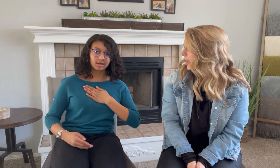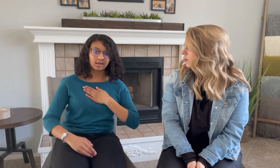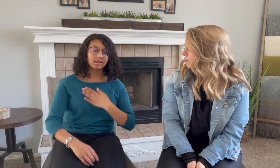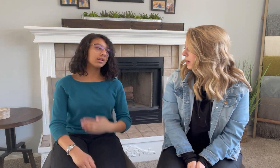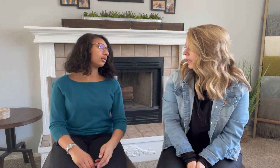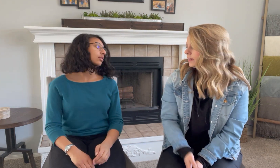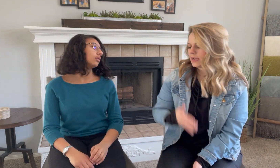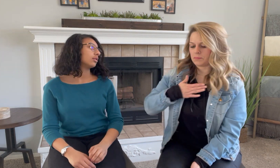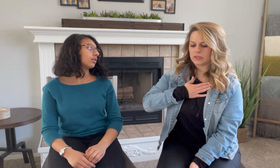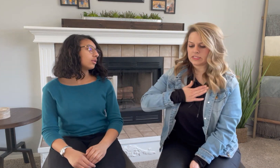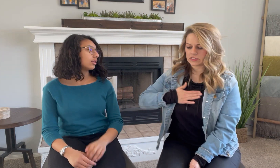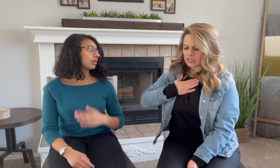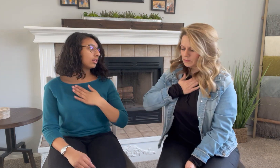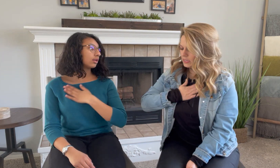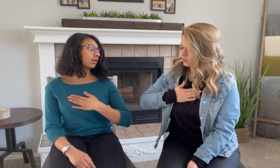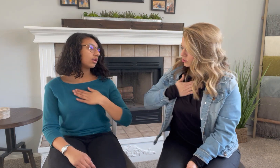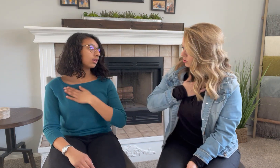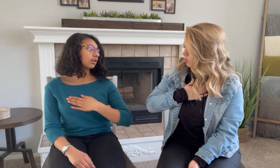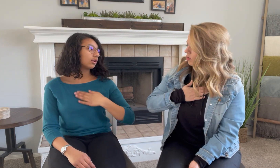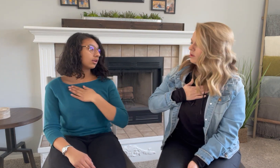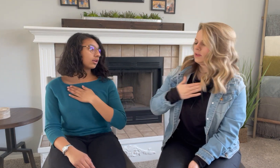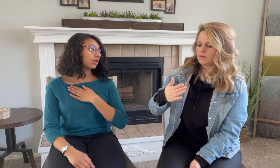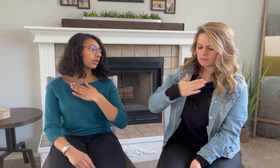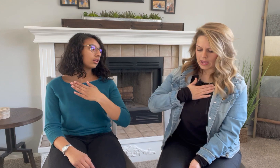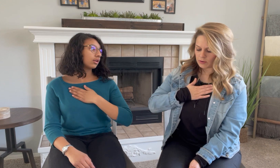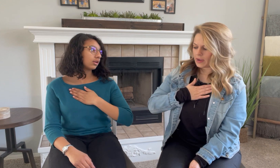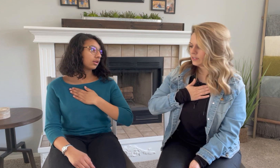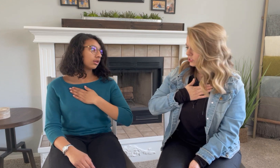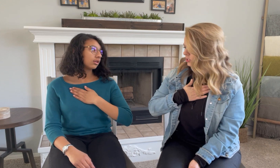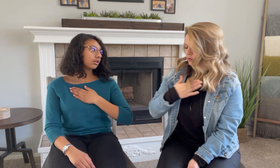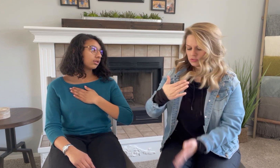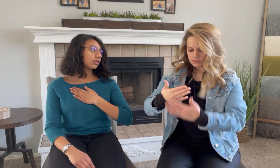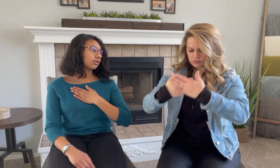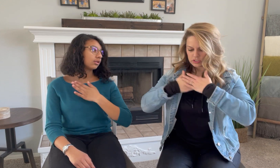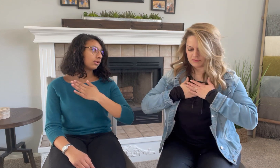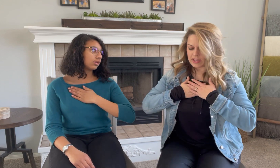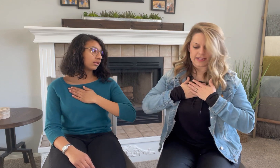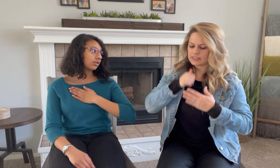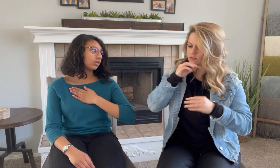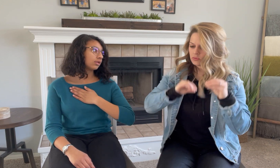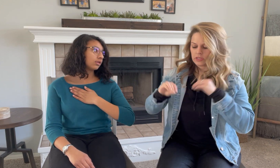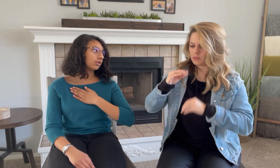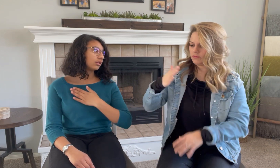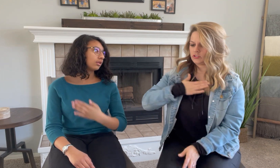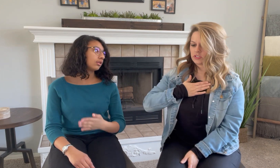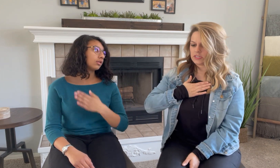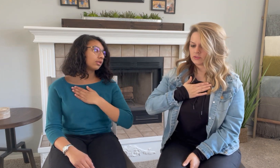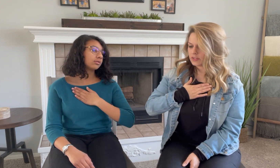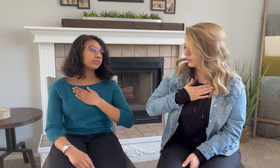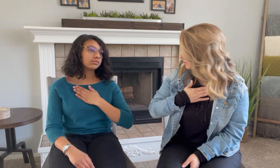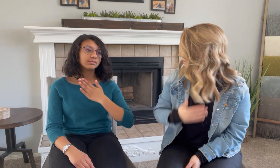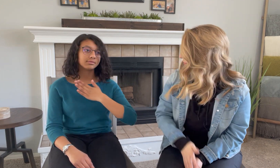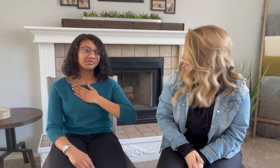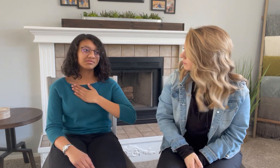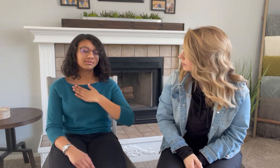or mine. Yeah, please is gonna be a circle. My or mine just goes flat. It doesn't really move, it just stays right there. Yep.